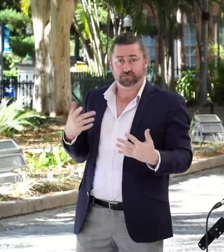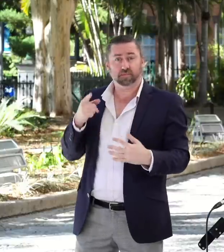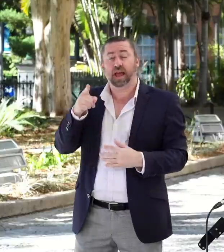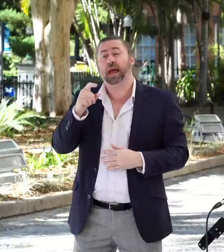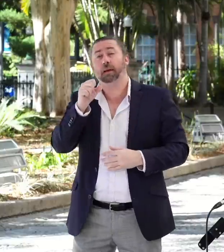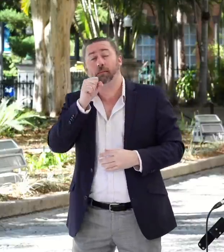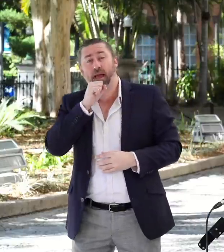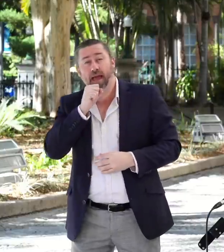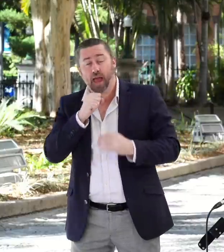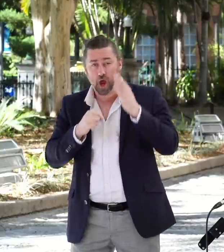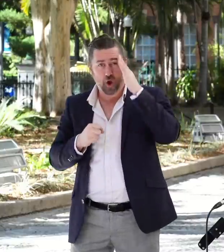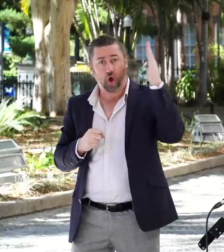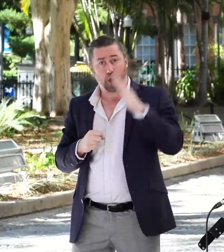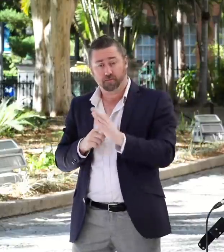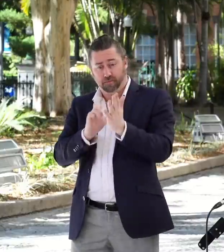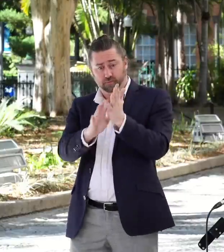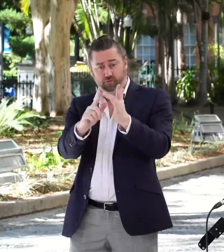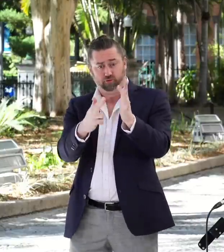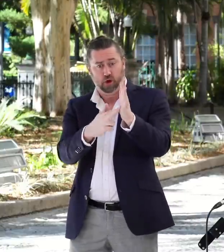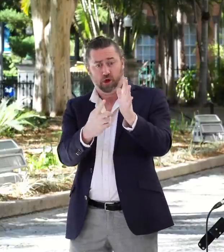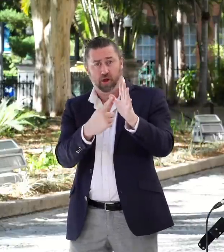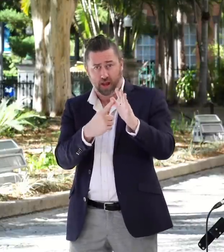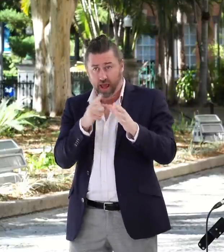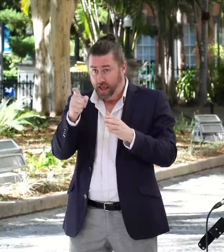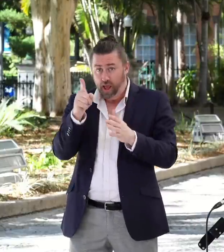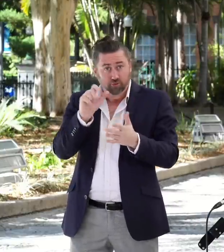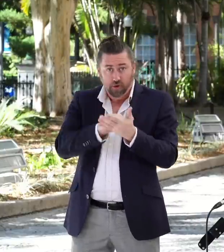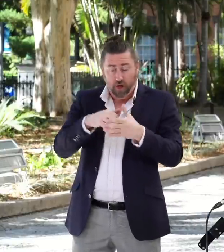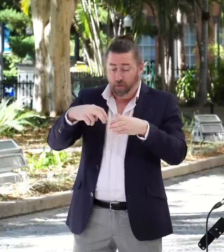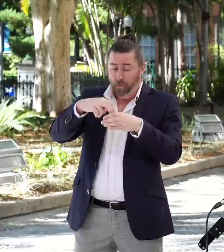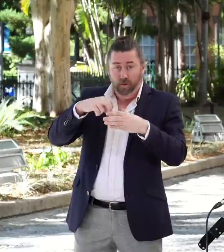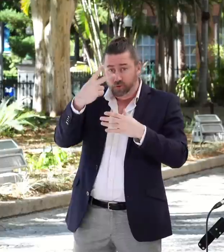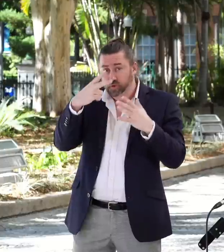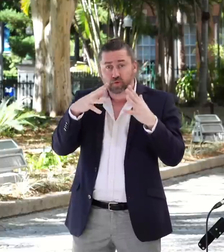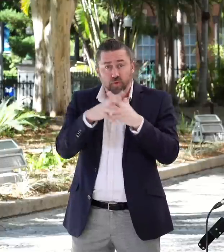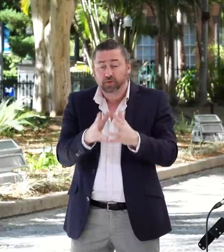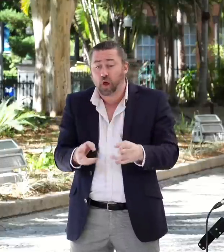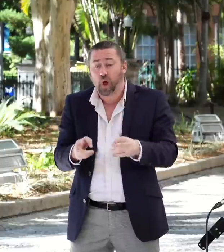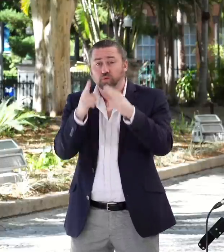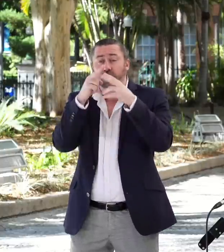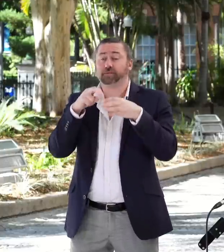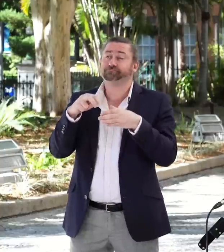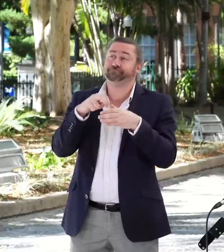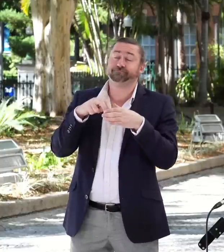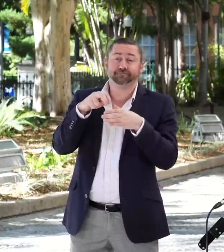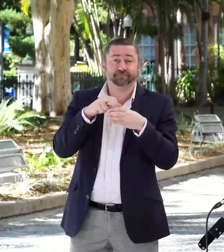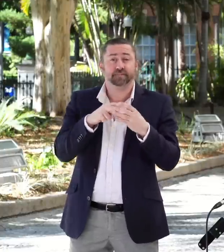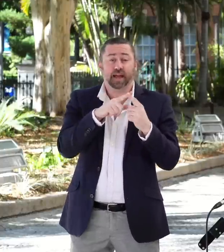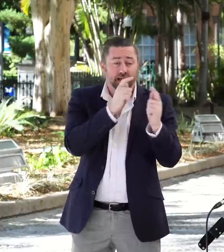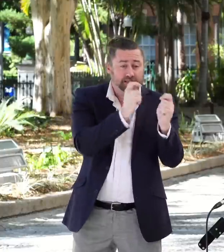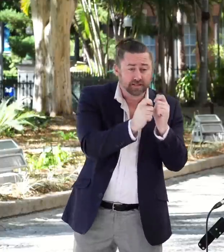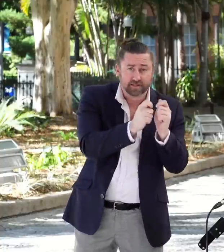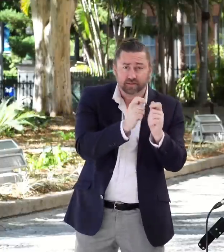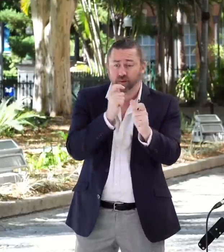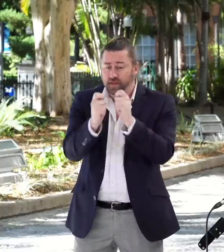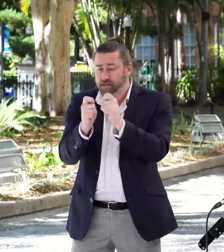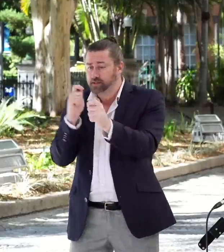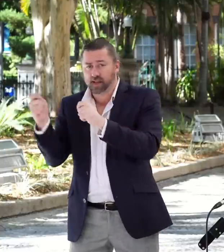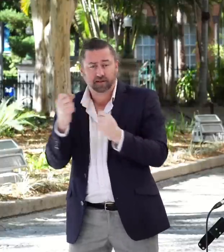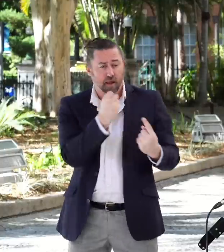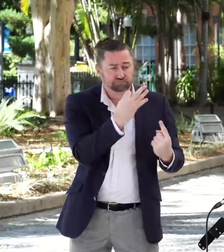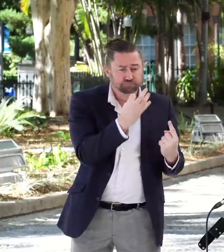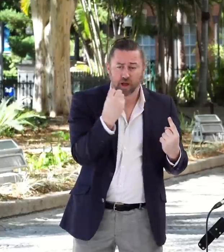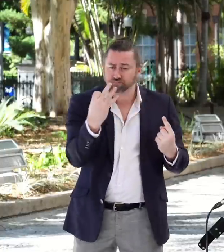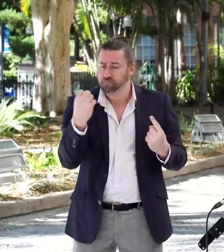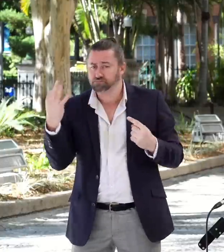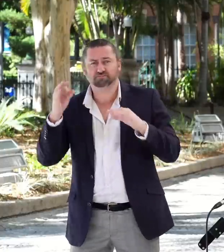who returned from China, spent 2 weeks in hotel quarantine, had three negative tests, then was released